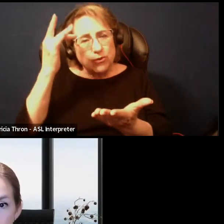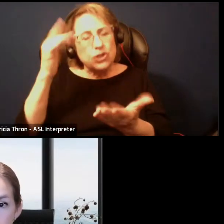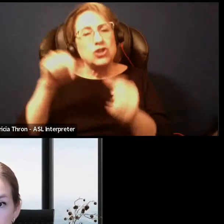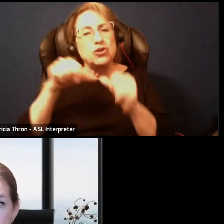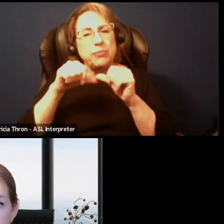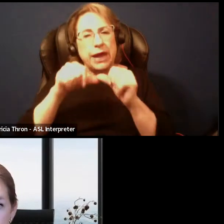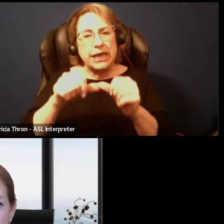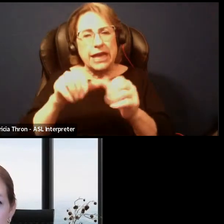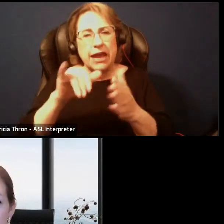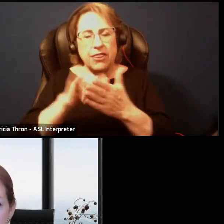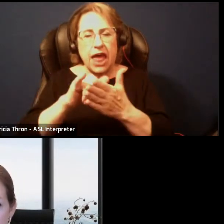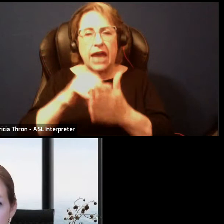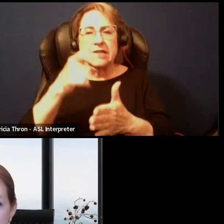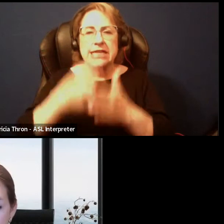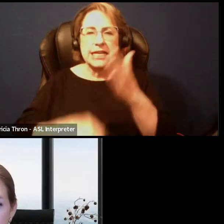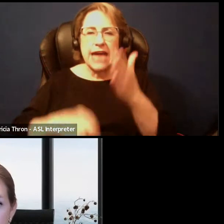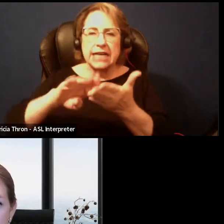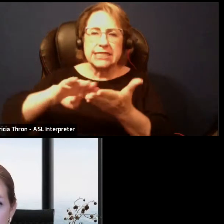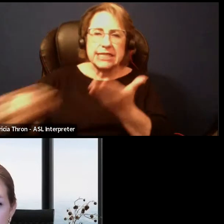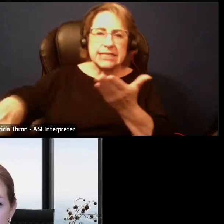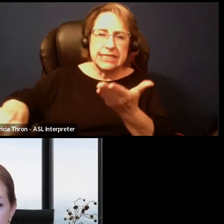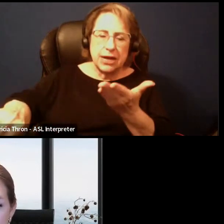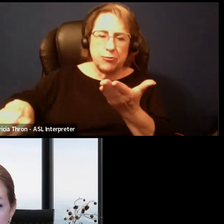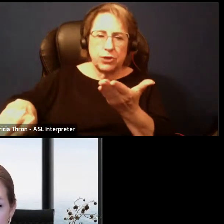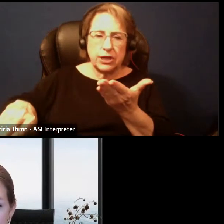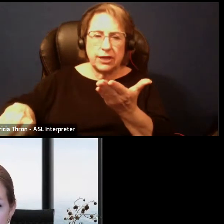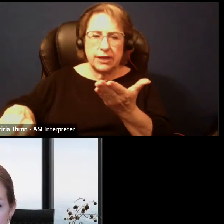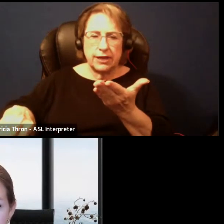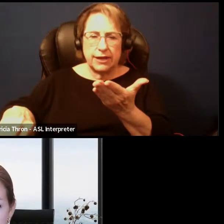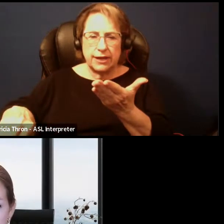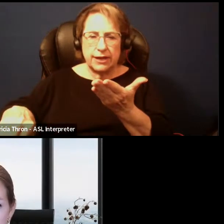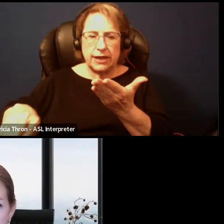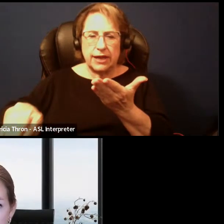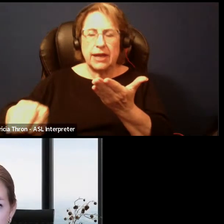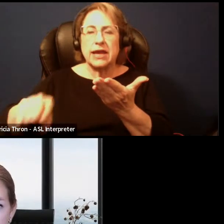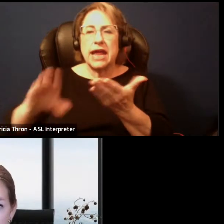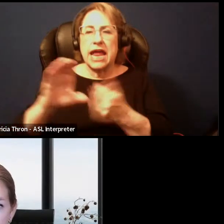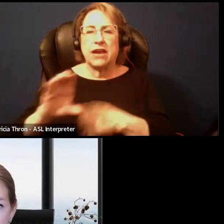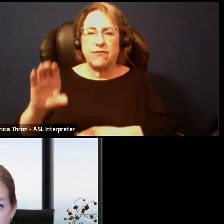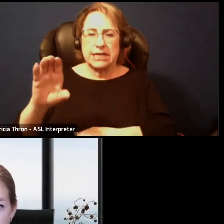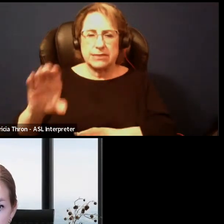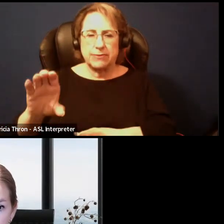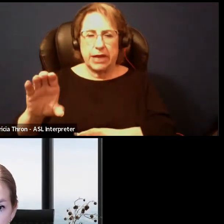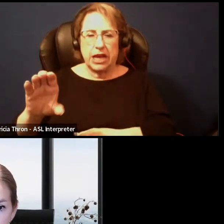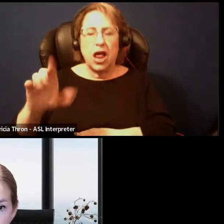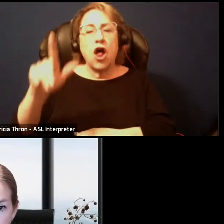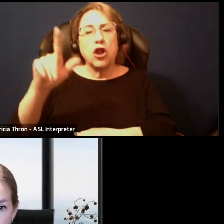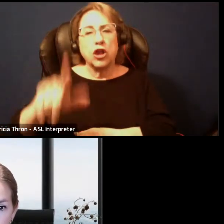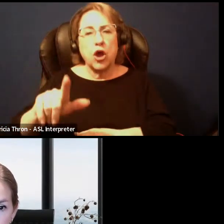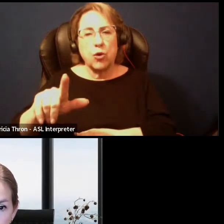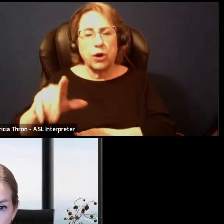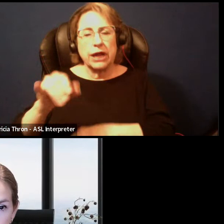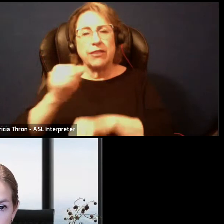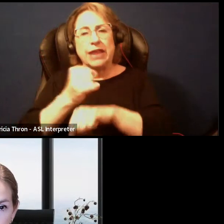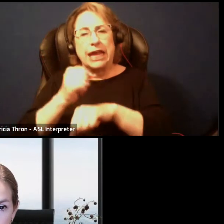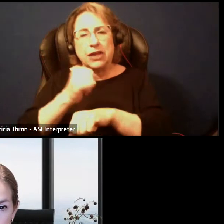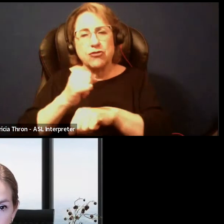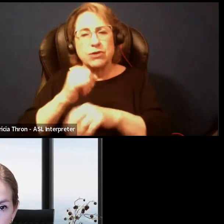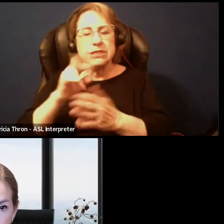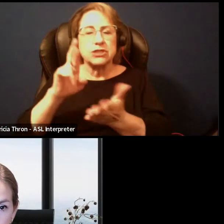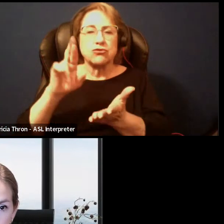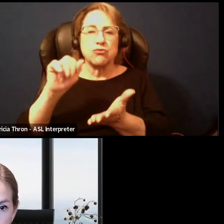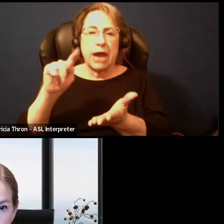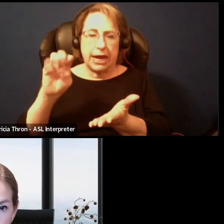tax exempt investment, lowering that interest rate. At this point, I don't necessarily believe that we